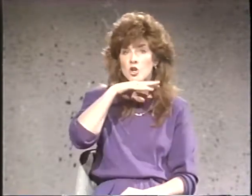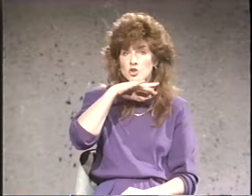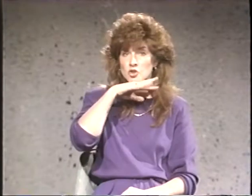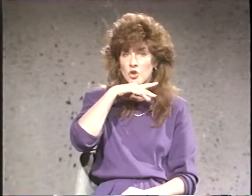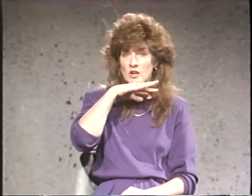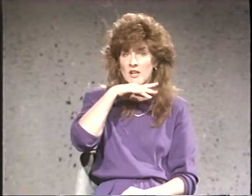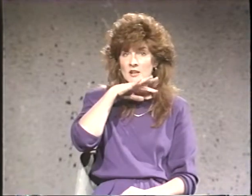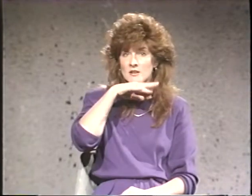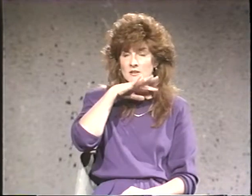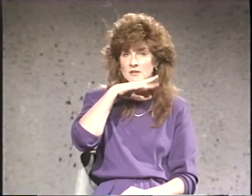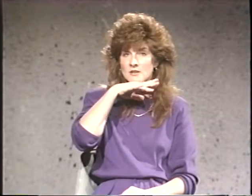dirty,